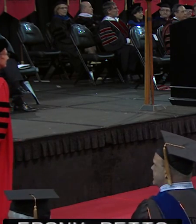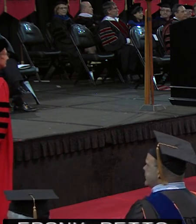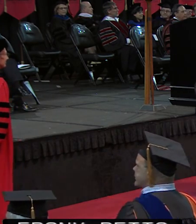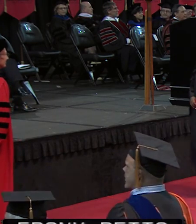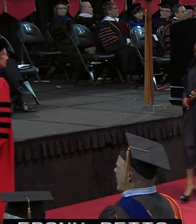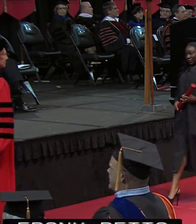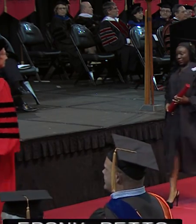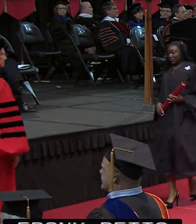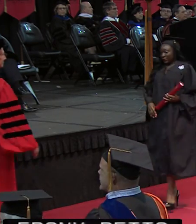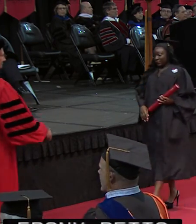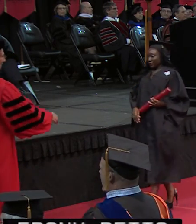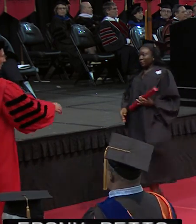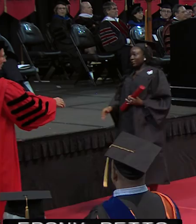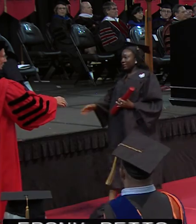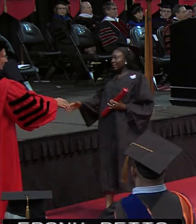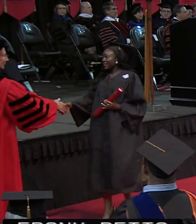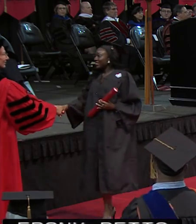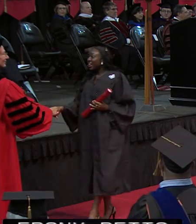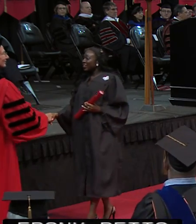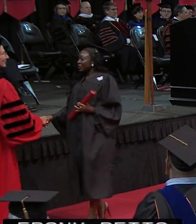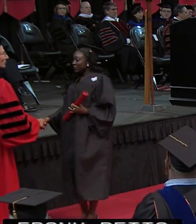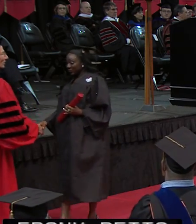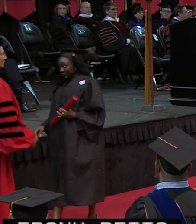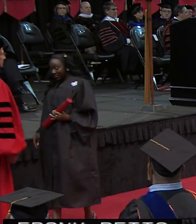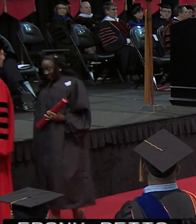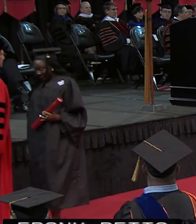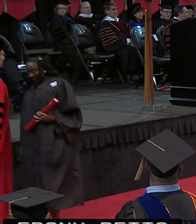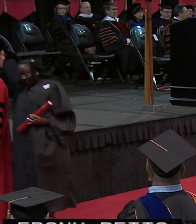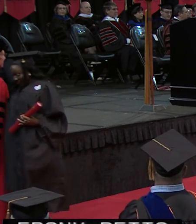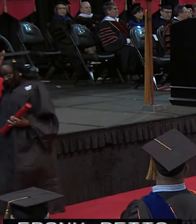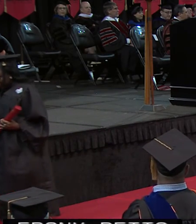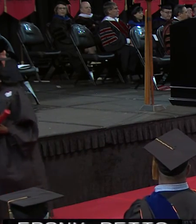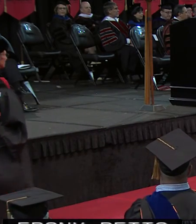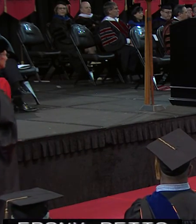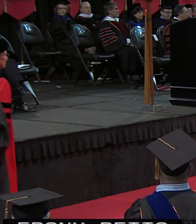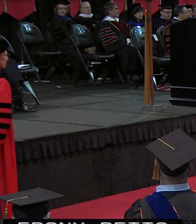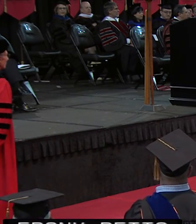Graduating summa cum laude, Patricia Bob.